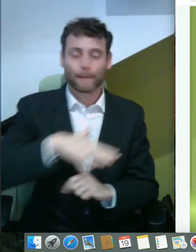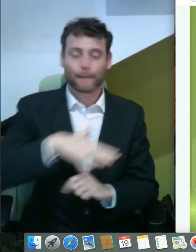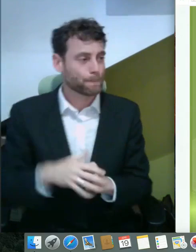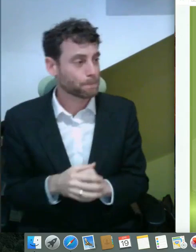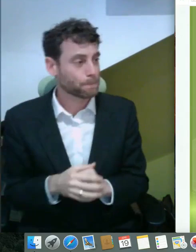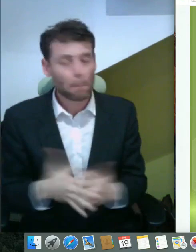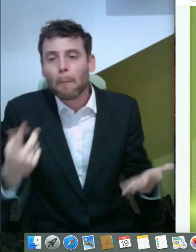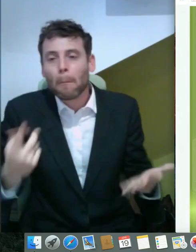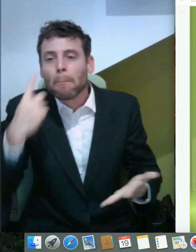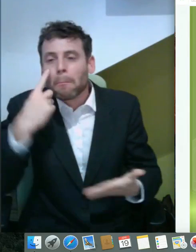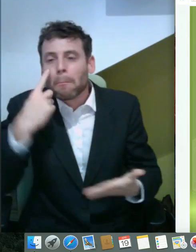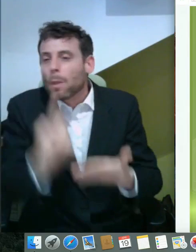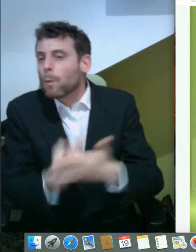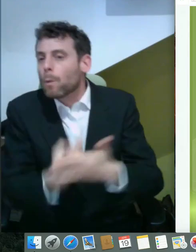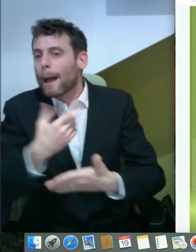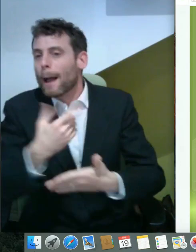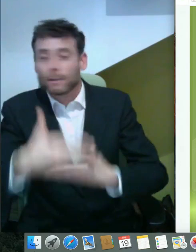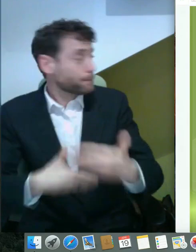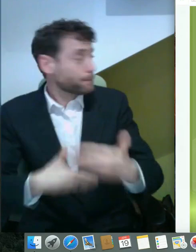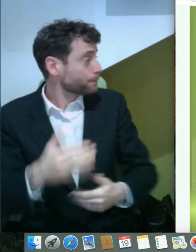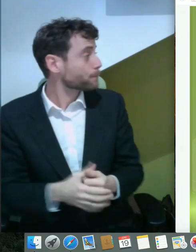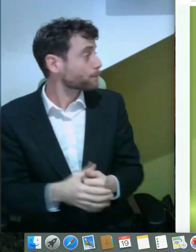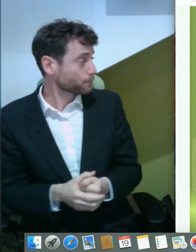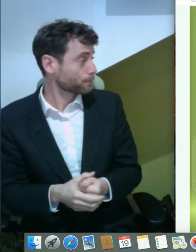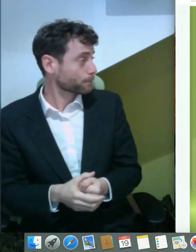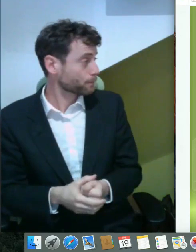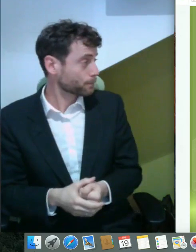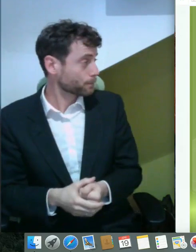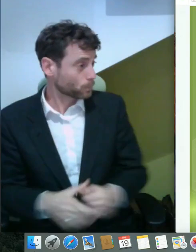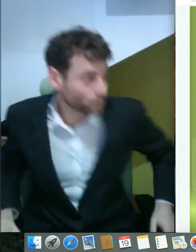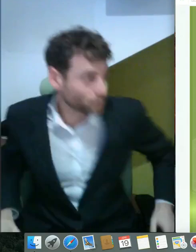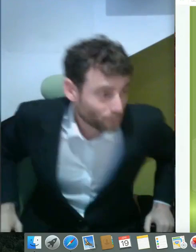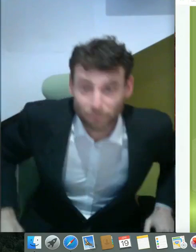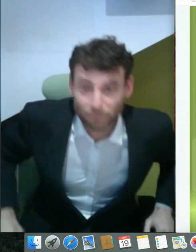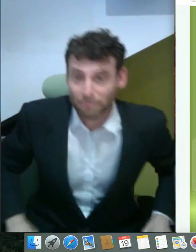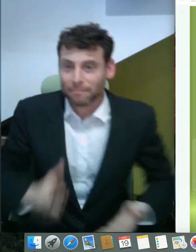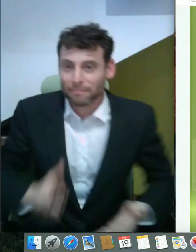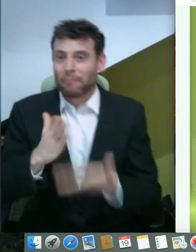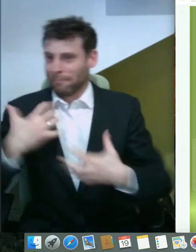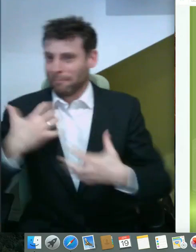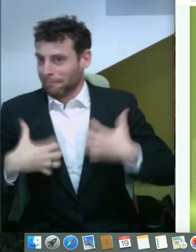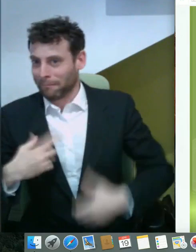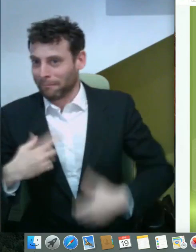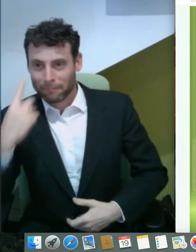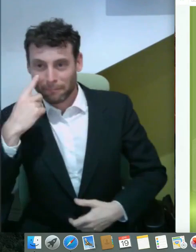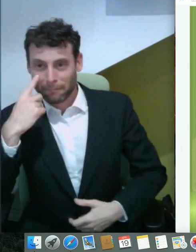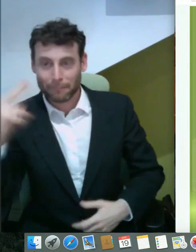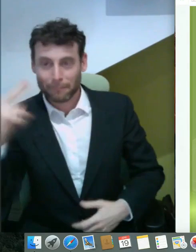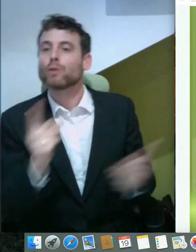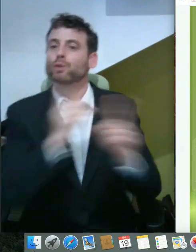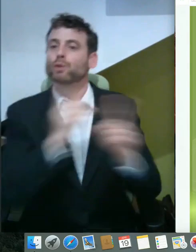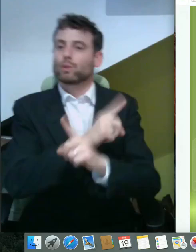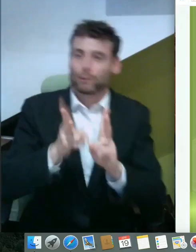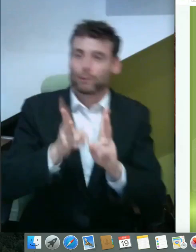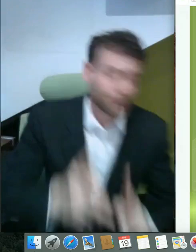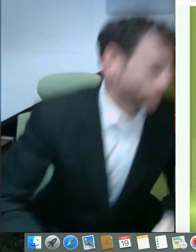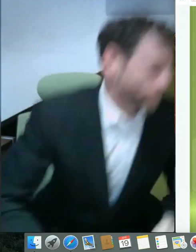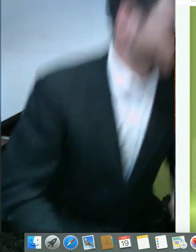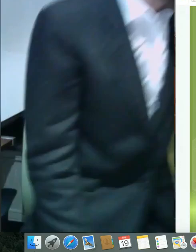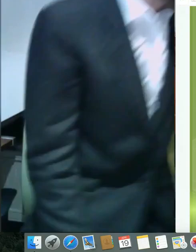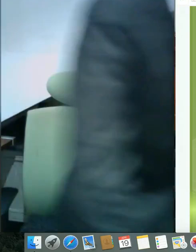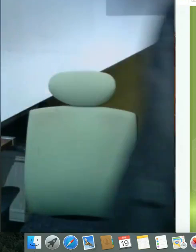We'll see what that looks like at the time. That's quite exciting. So interpreters are going to swap again now.